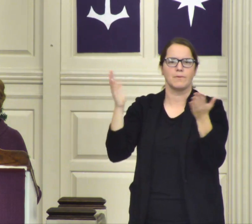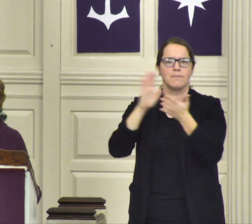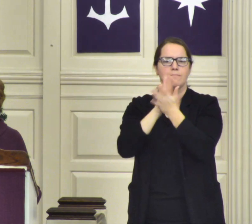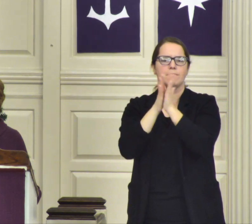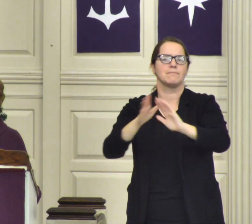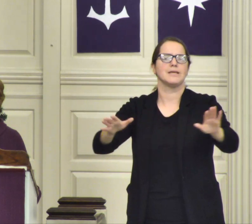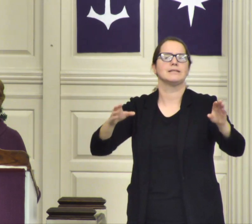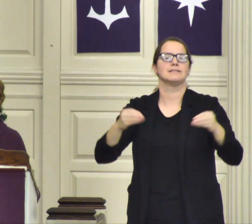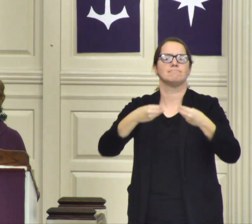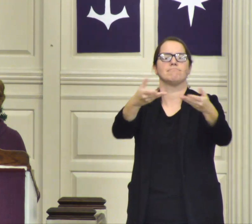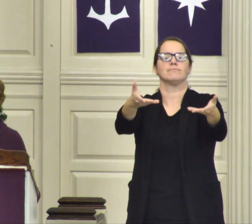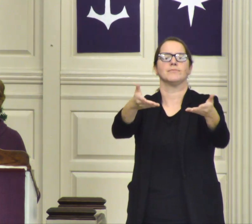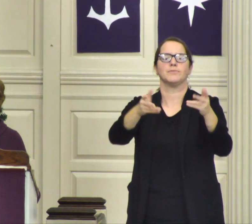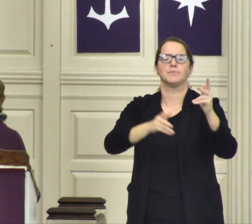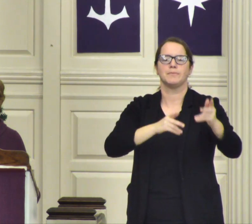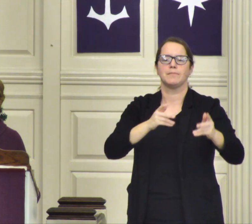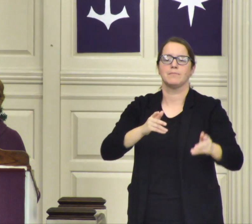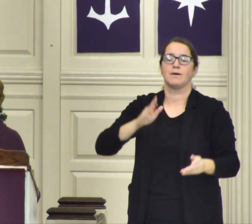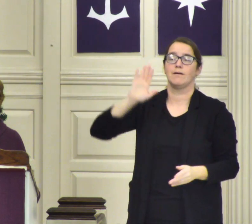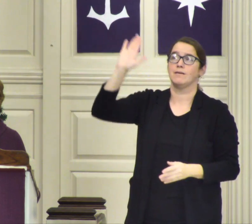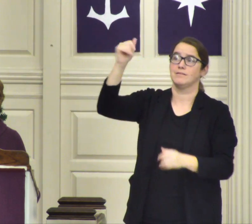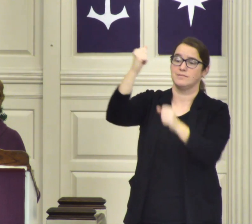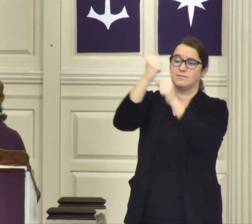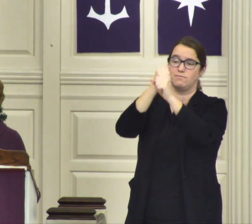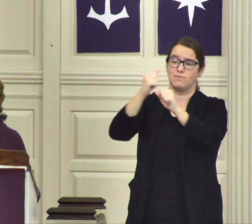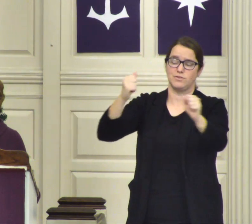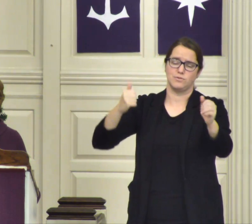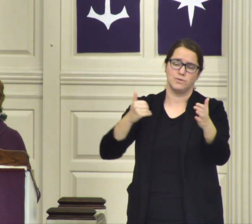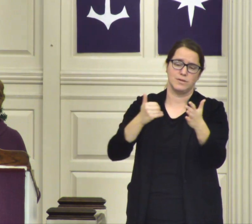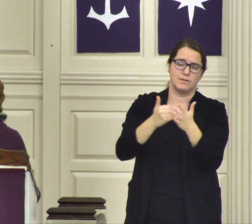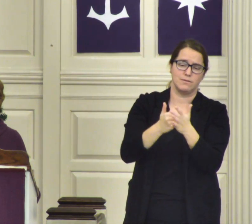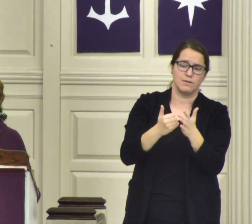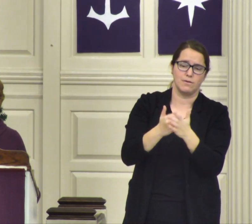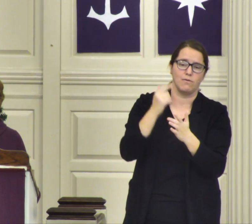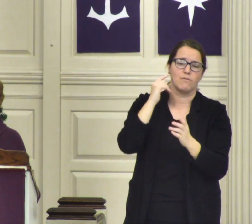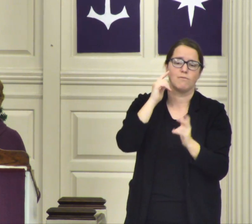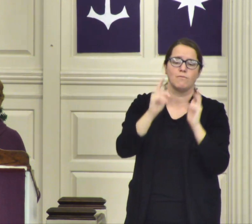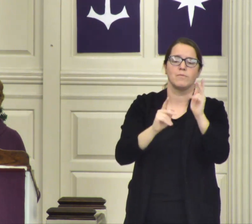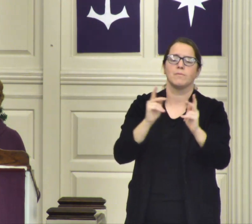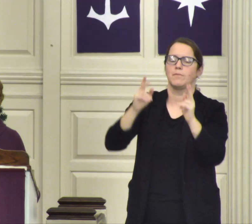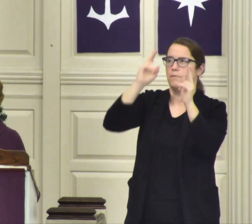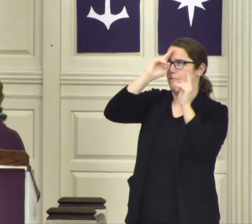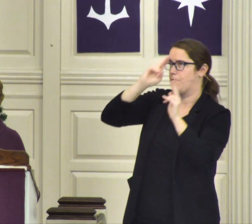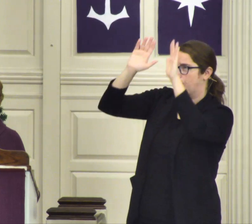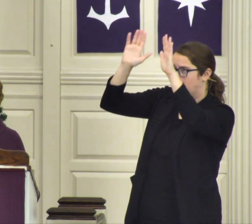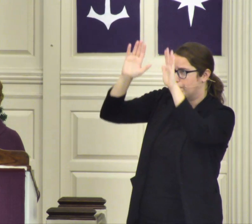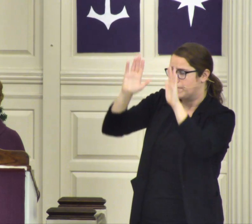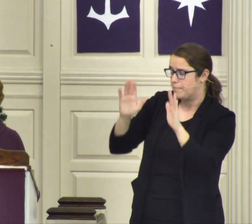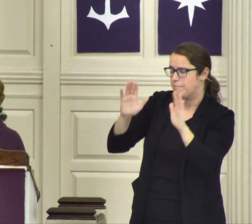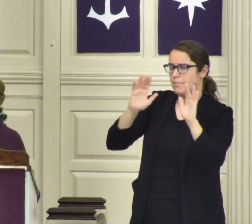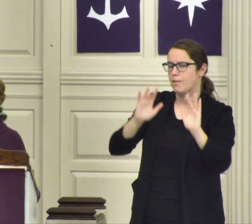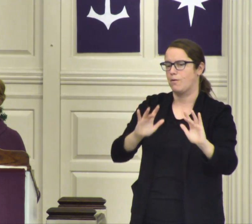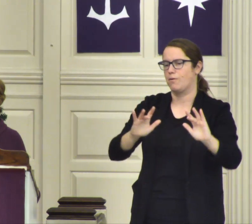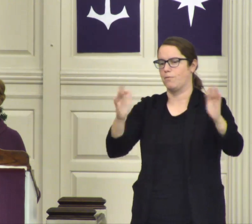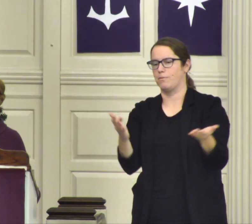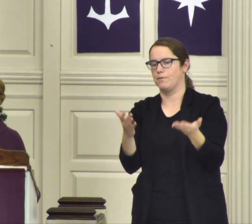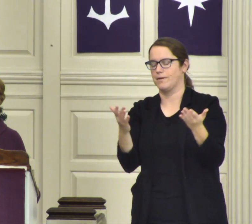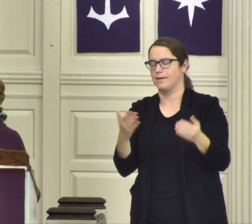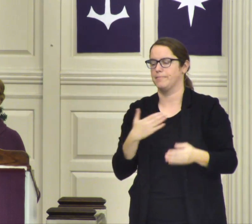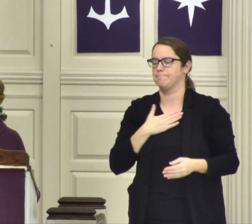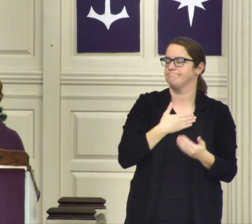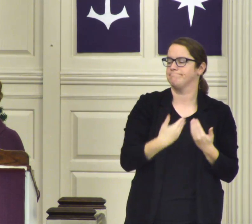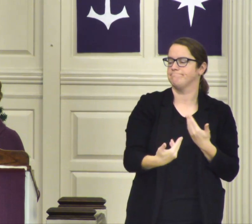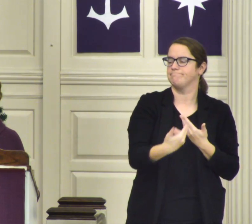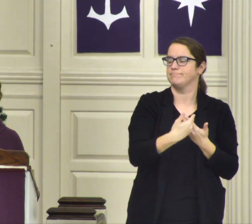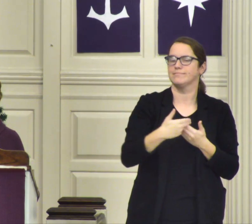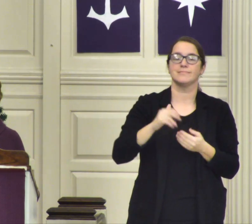is his salvation to those who fear him. Glory dwelling in our land. God will come to